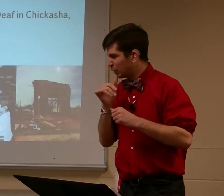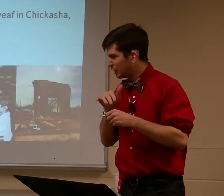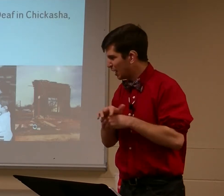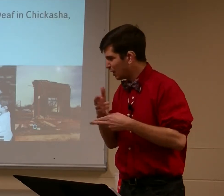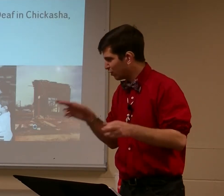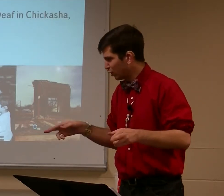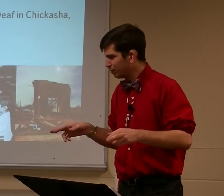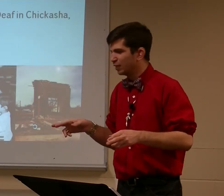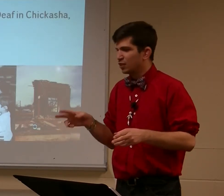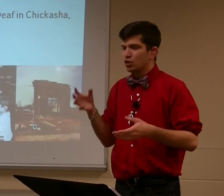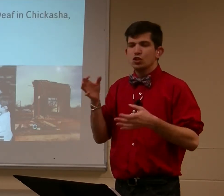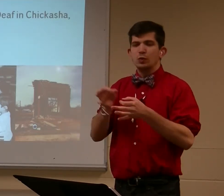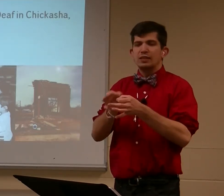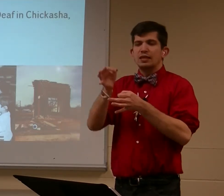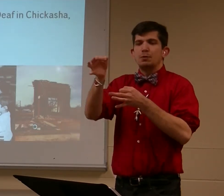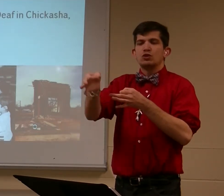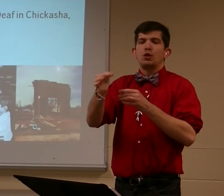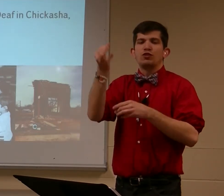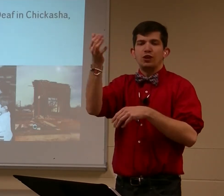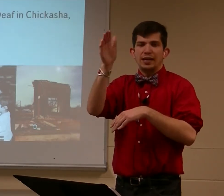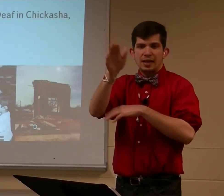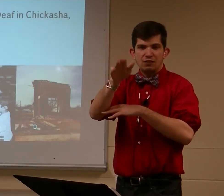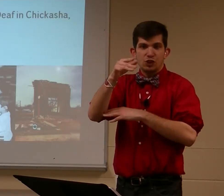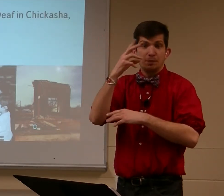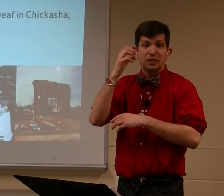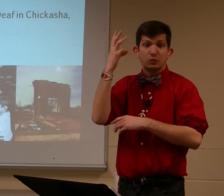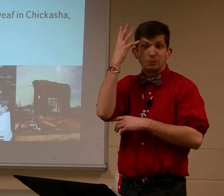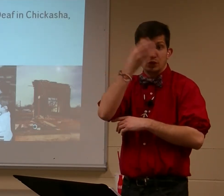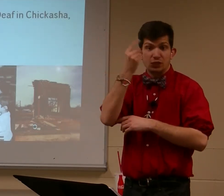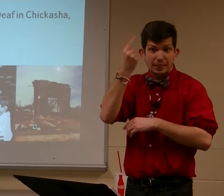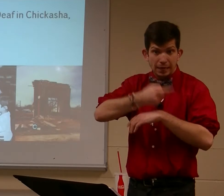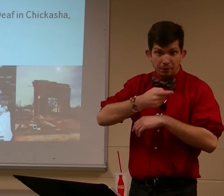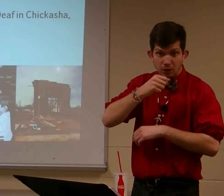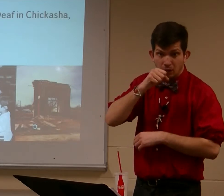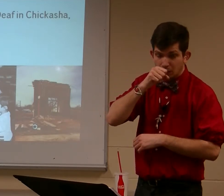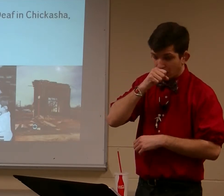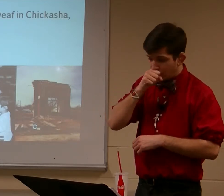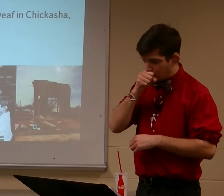not enough room. We decided to postpone Friday afternoon because it was a beautiful day.